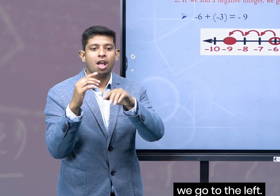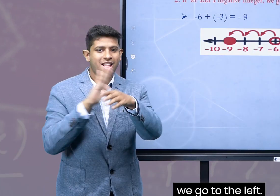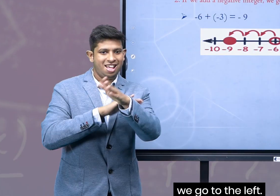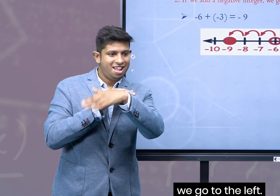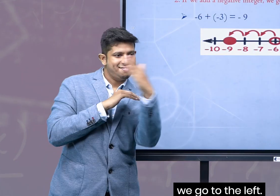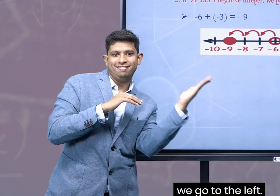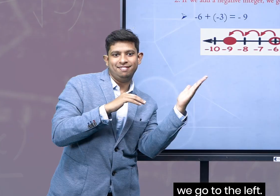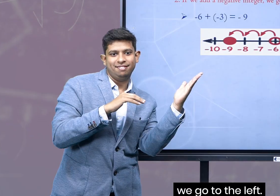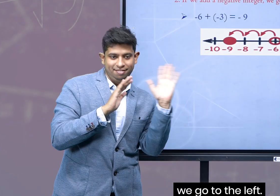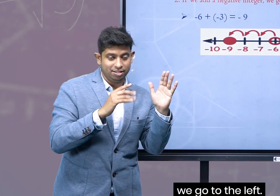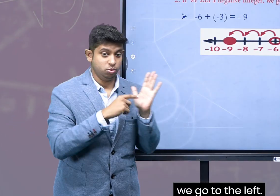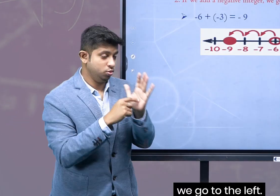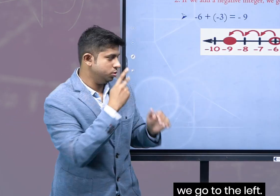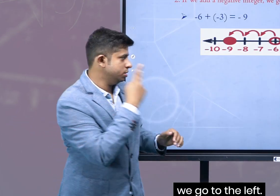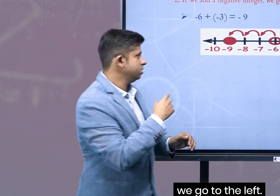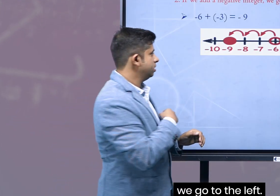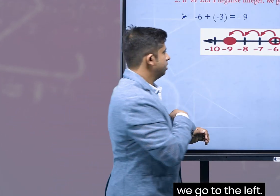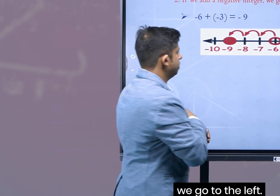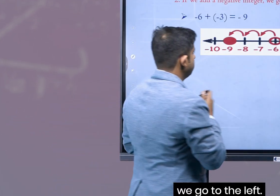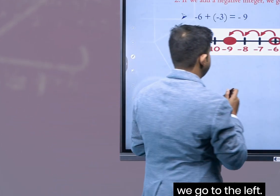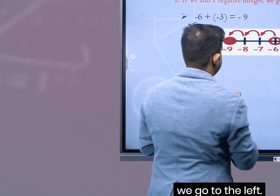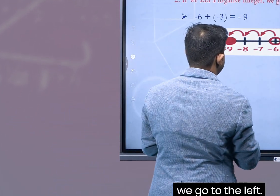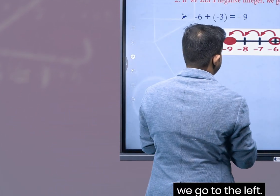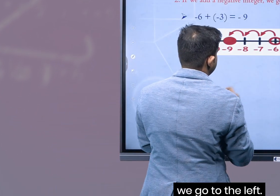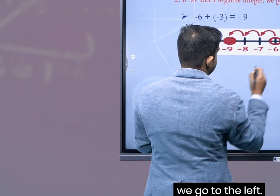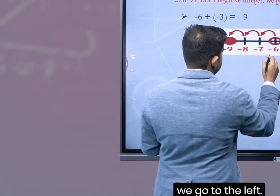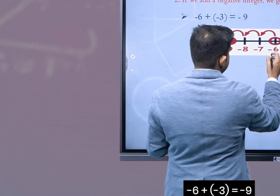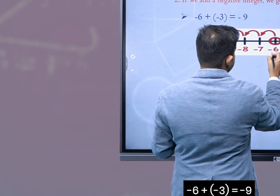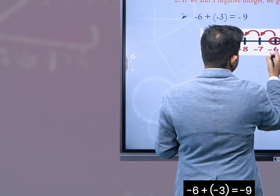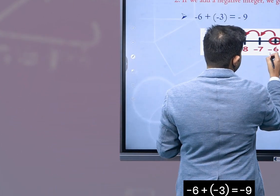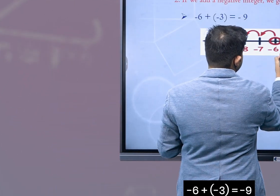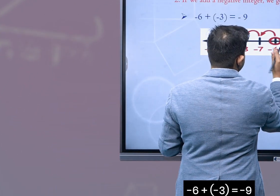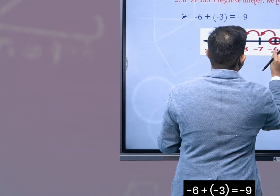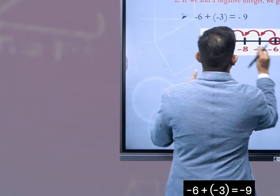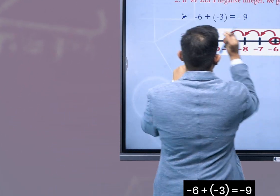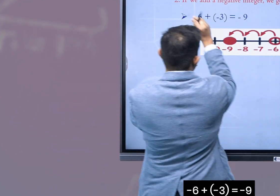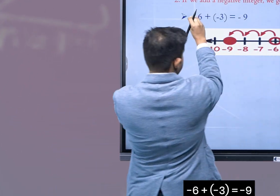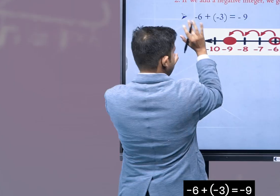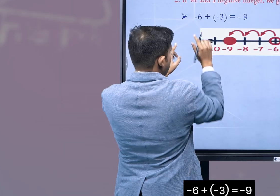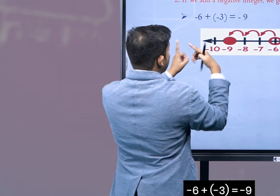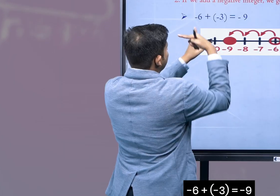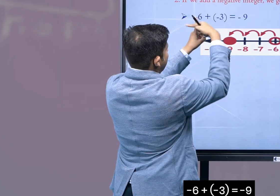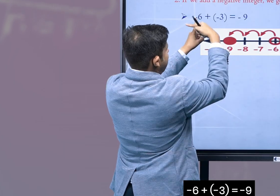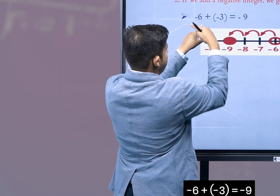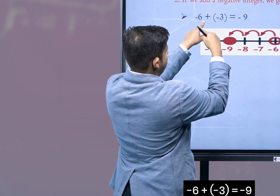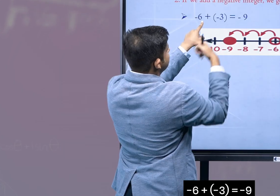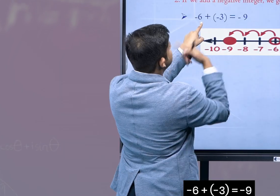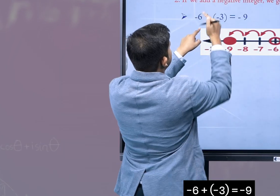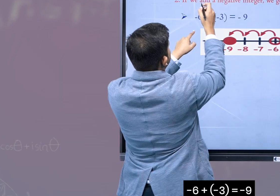left. -6 plus of minus 3 is equal to